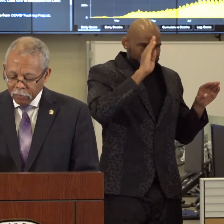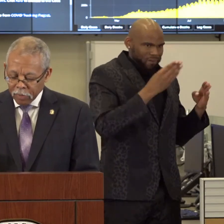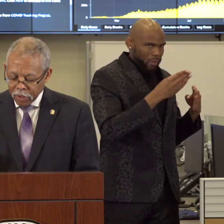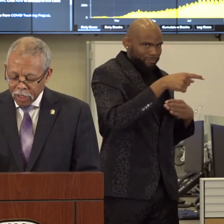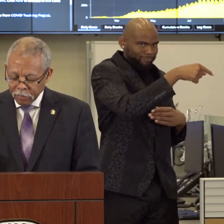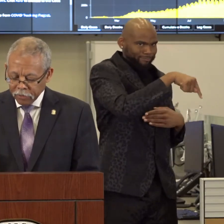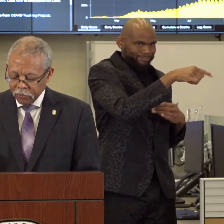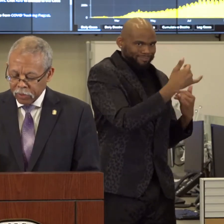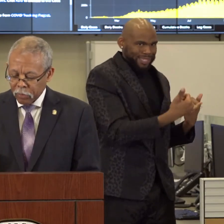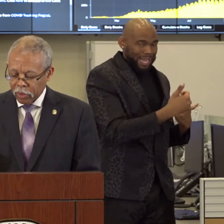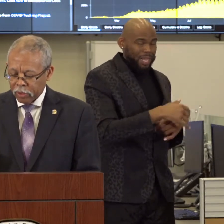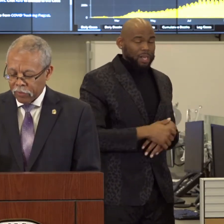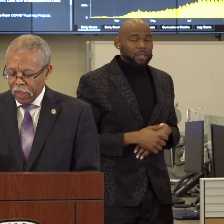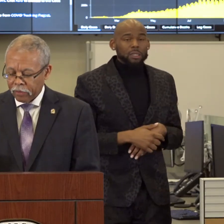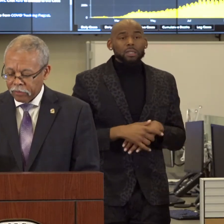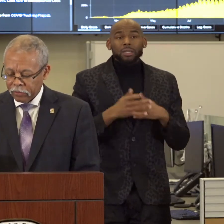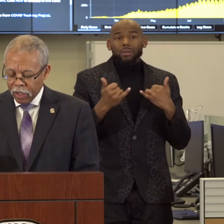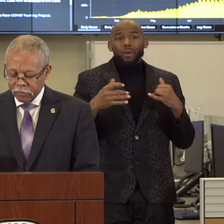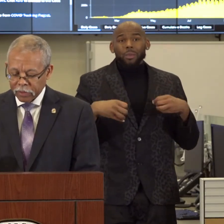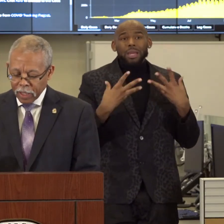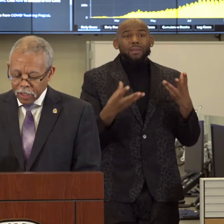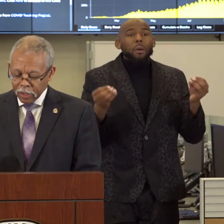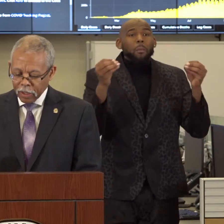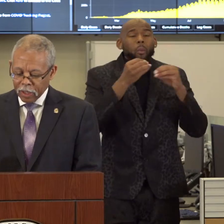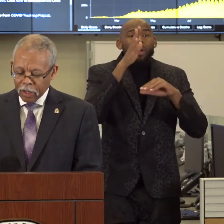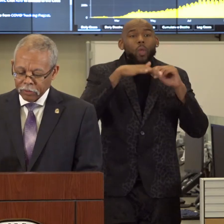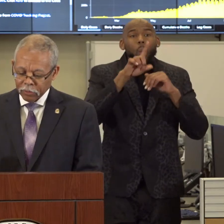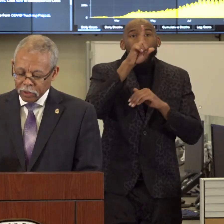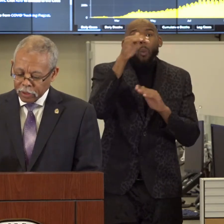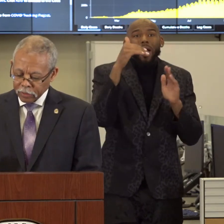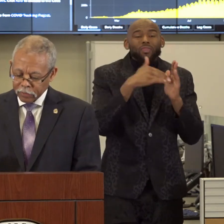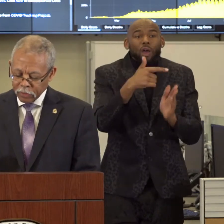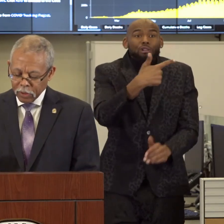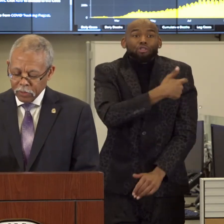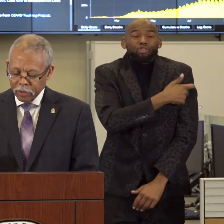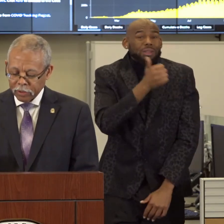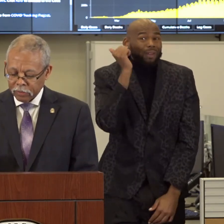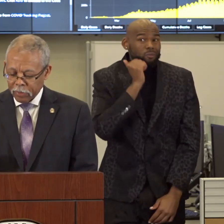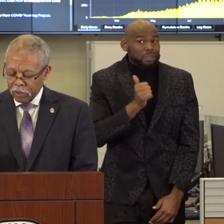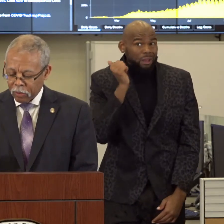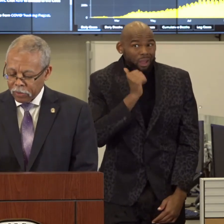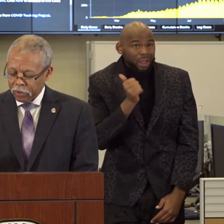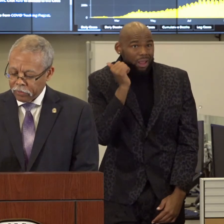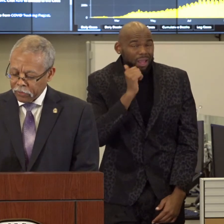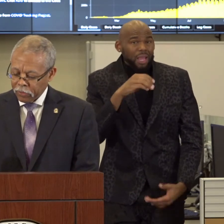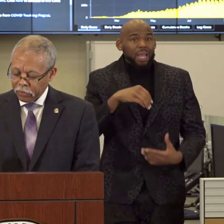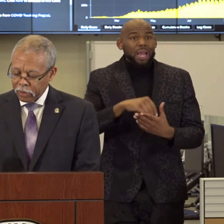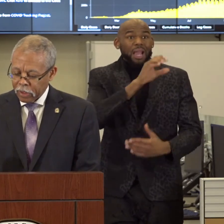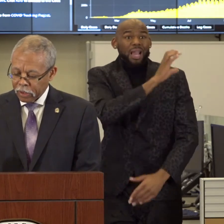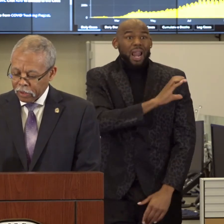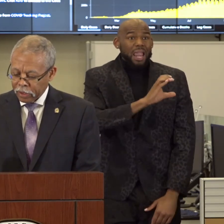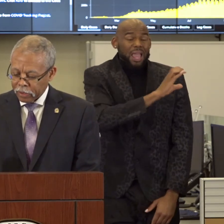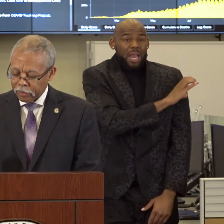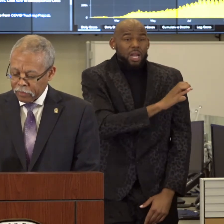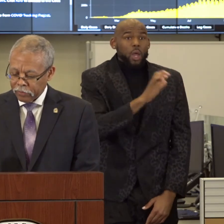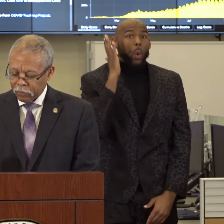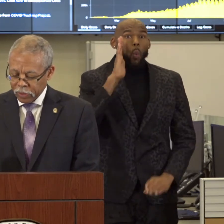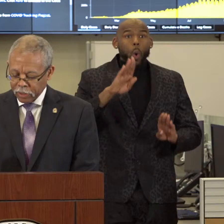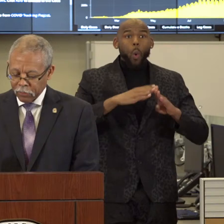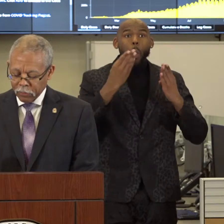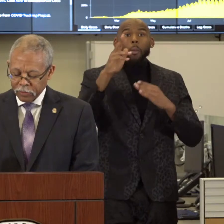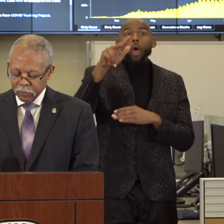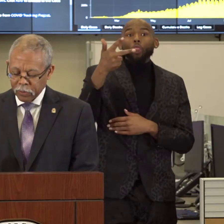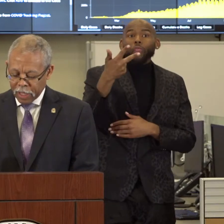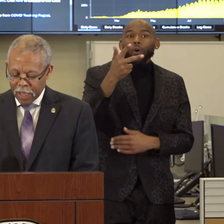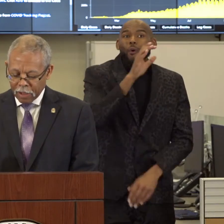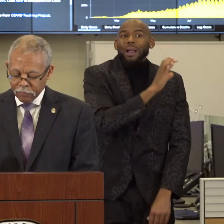are now administering more than 1,000 shots a day at our 2 clinics. We anticipate opening a 3rd clinic this